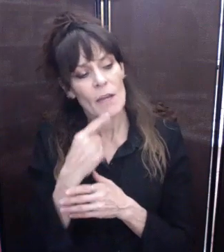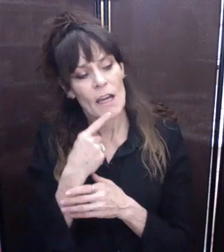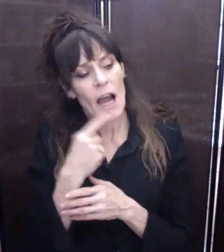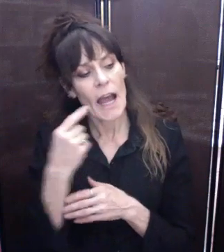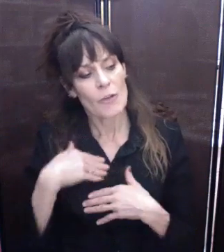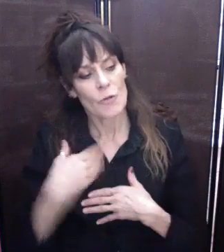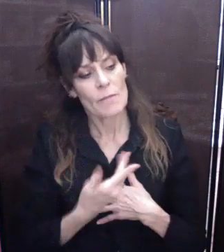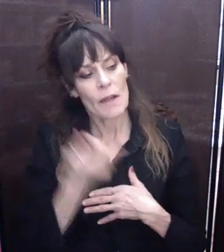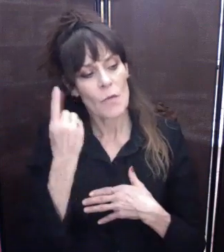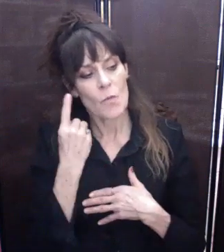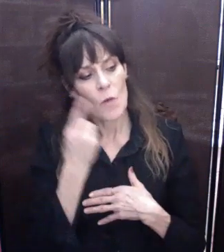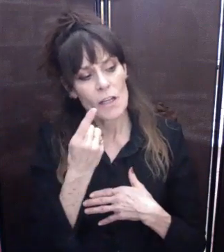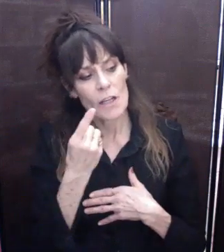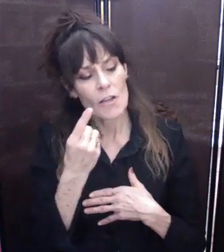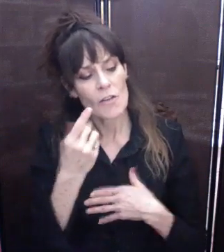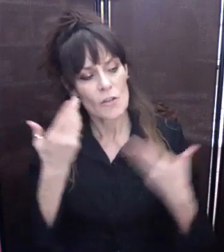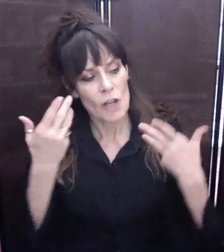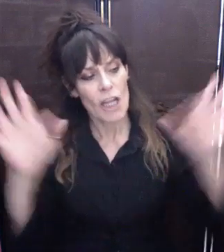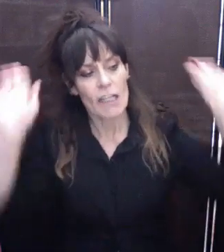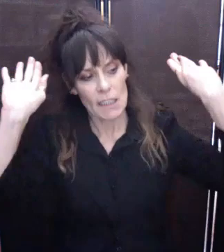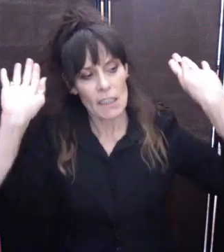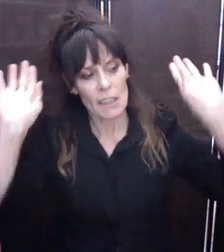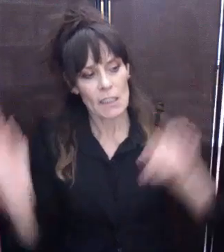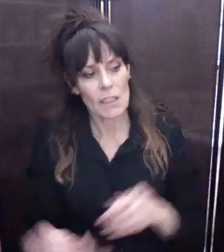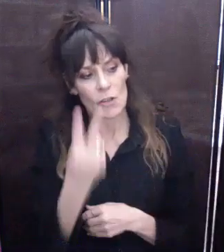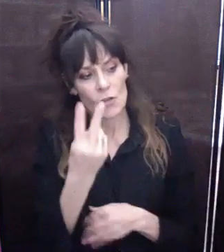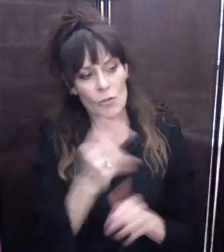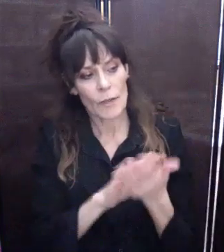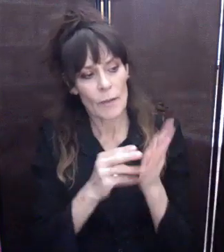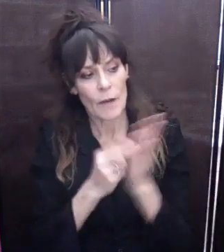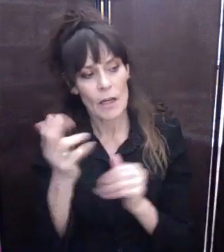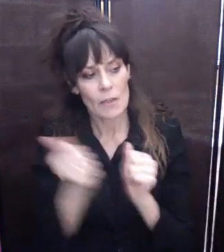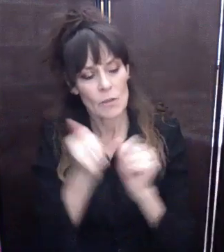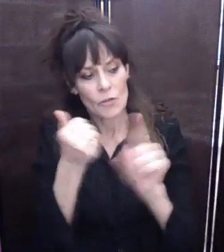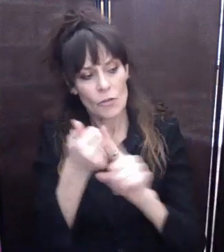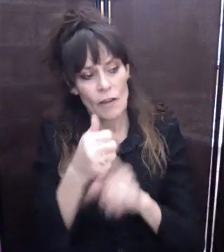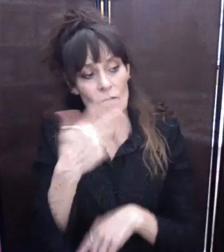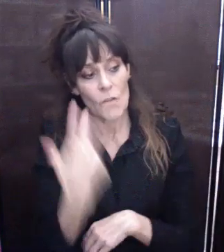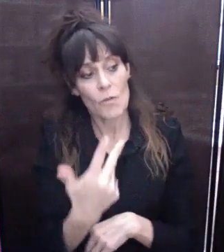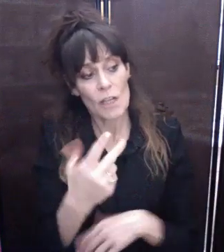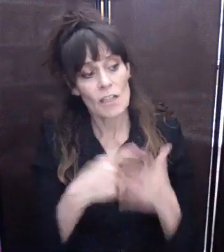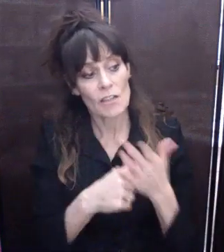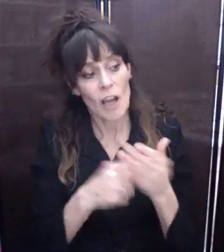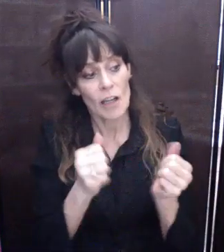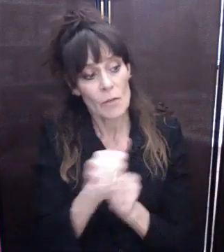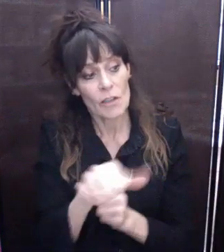1, you're licked. 2, get honest with yourself. 3, talk it out with somebody else. 4,